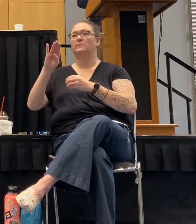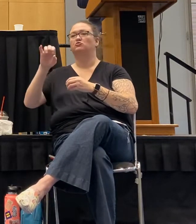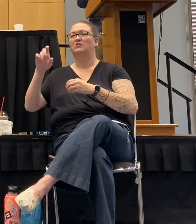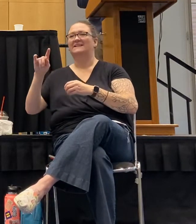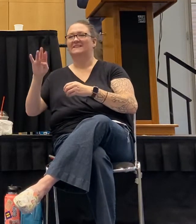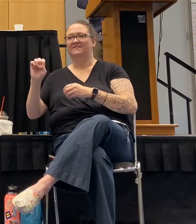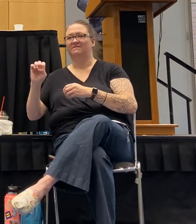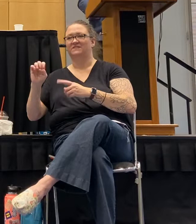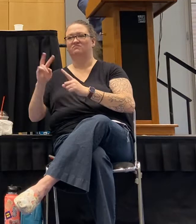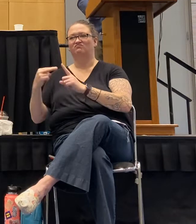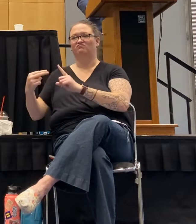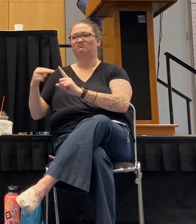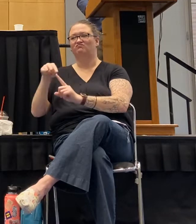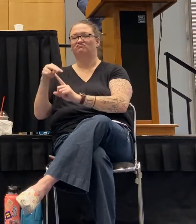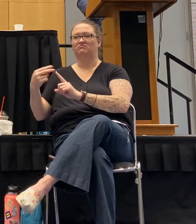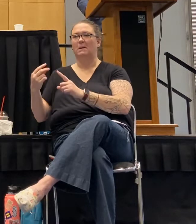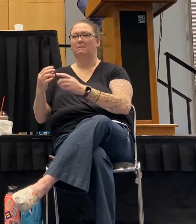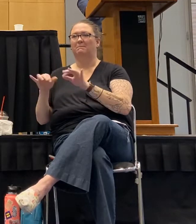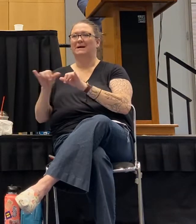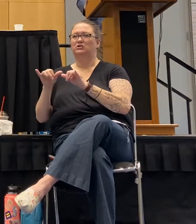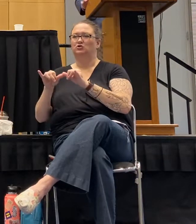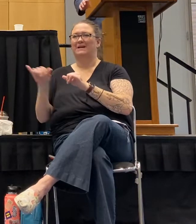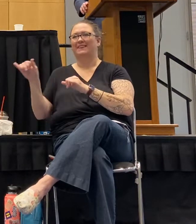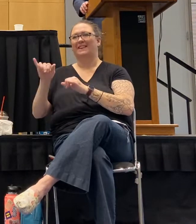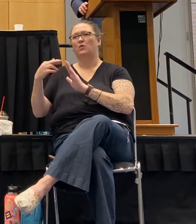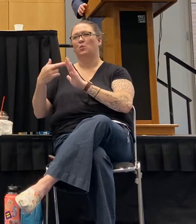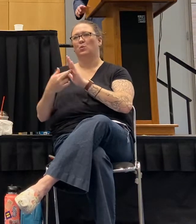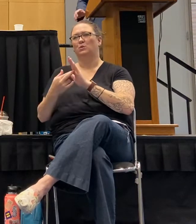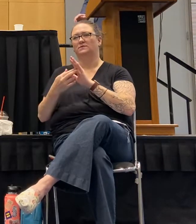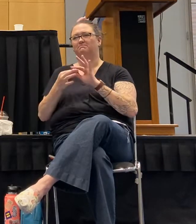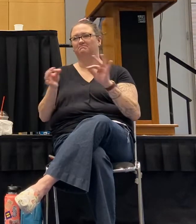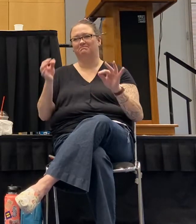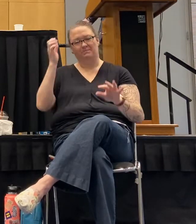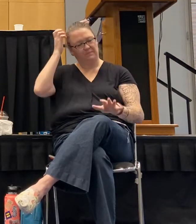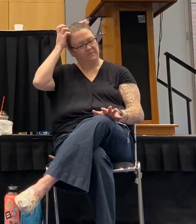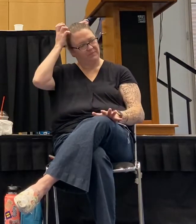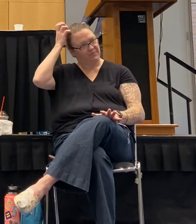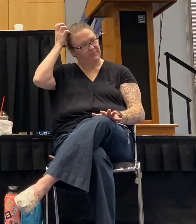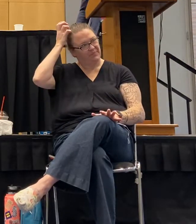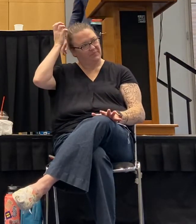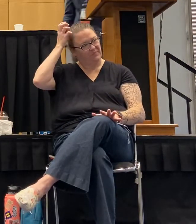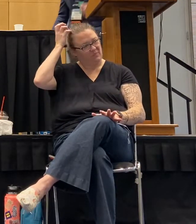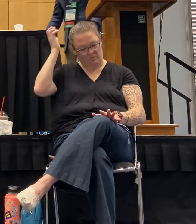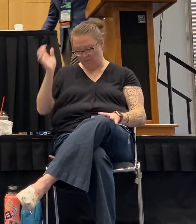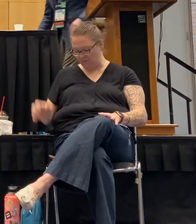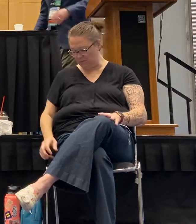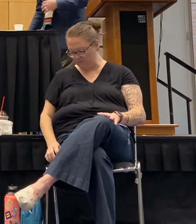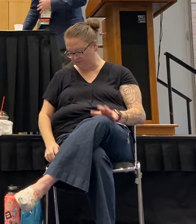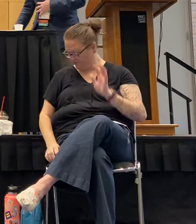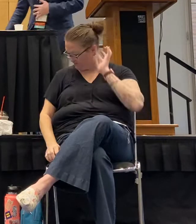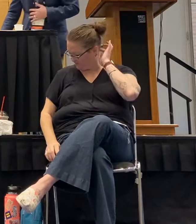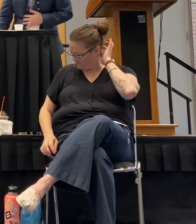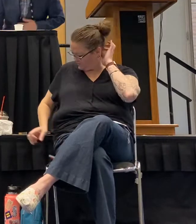measurement as the regulations state. So turn some time over to Elise for his experience.